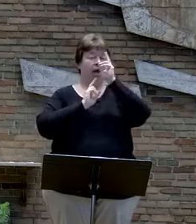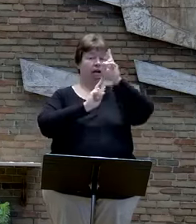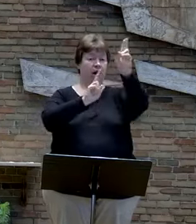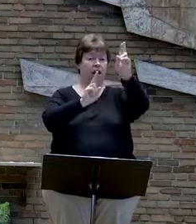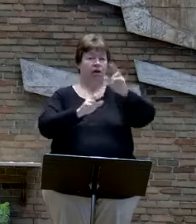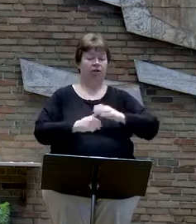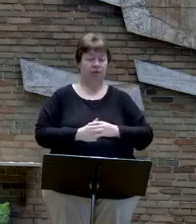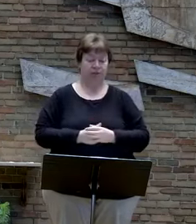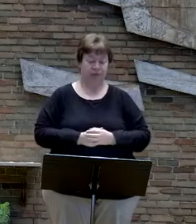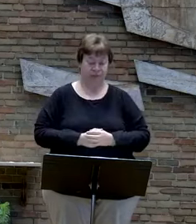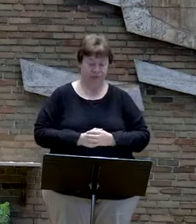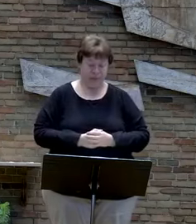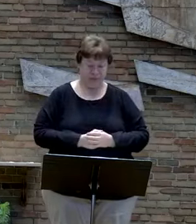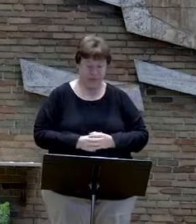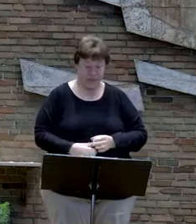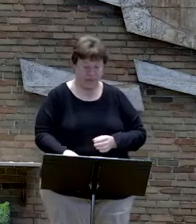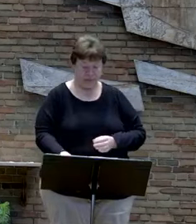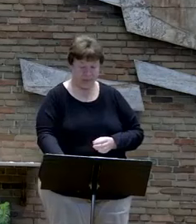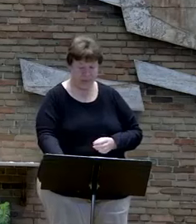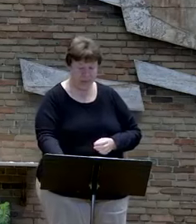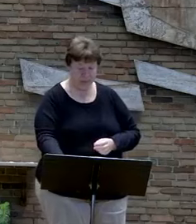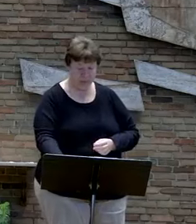honor.